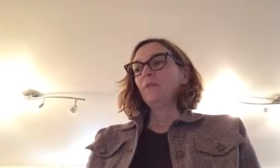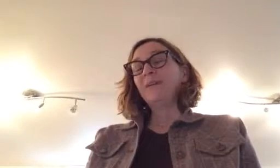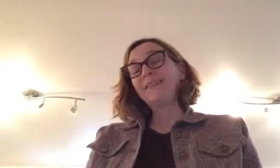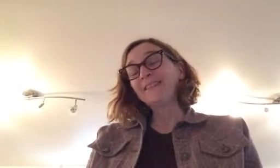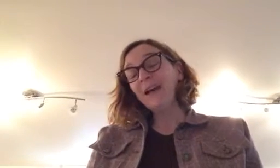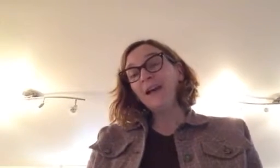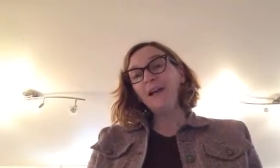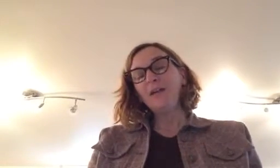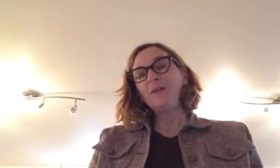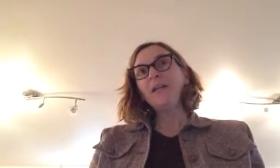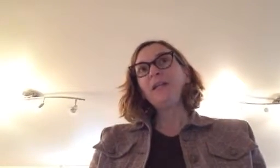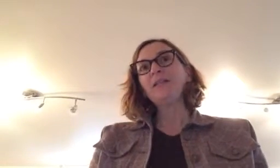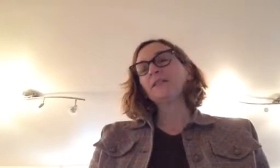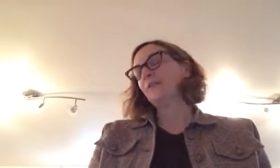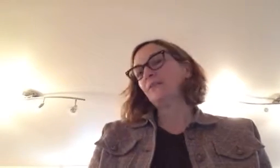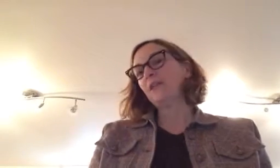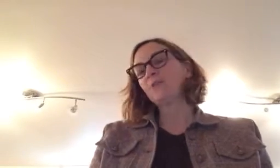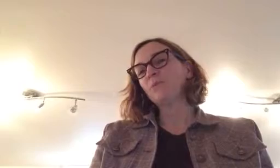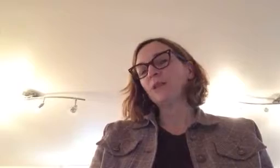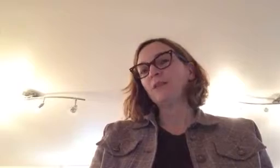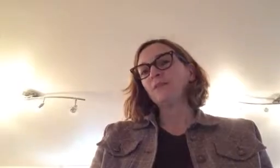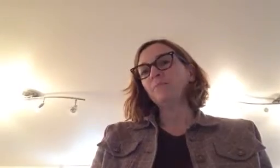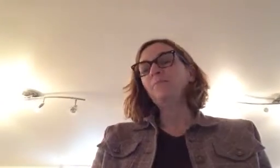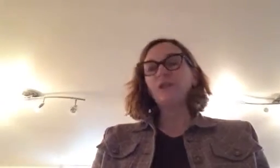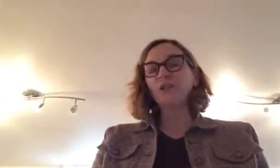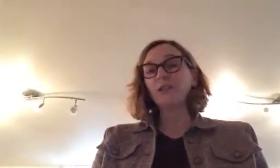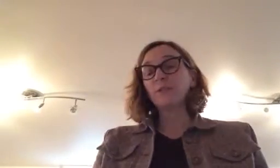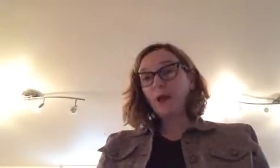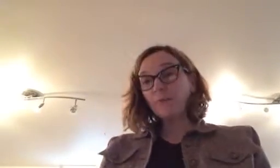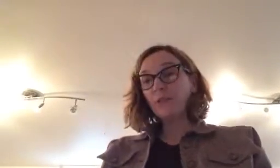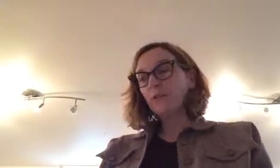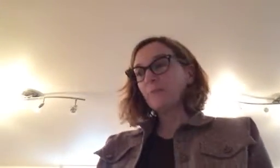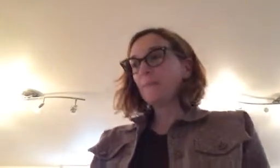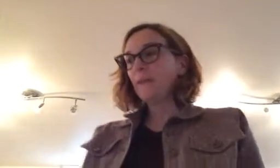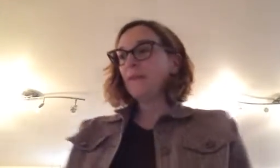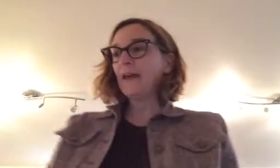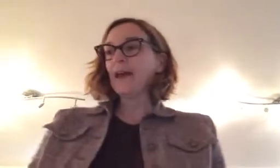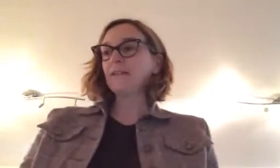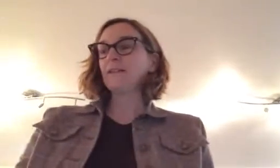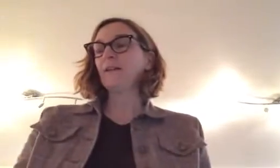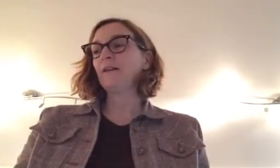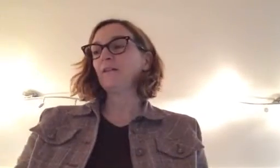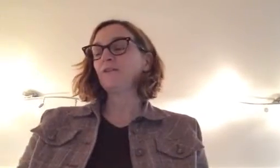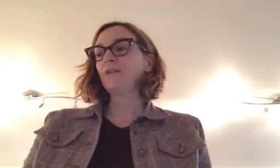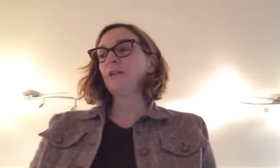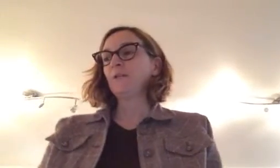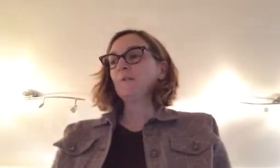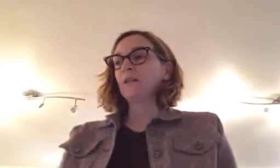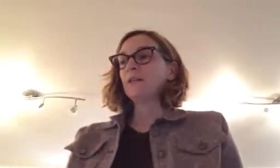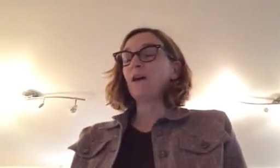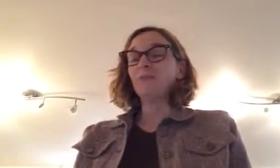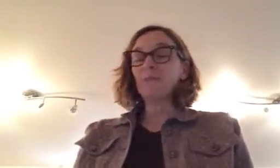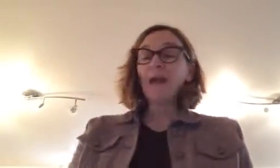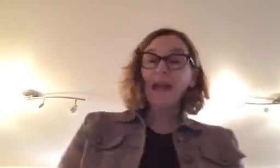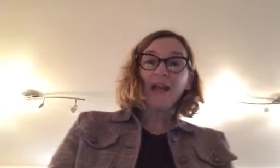But at the time, his book is much less popular than that of Thomas